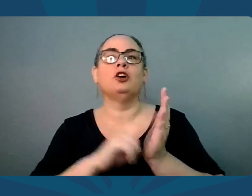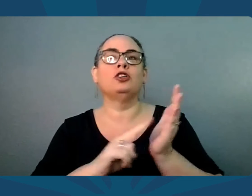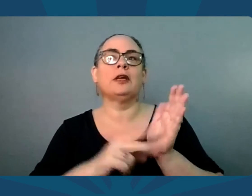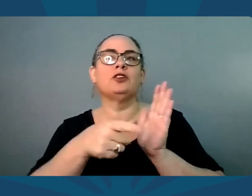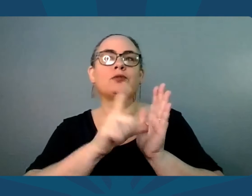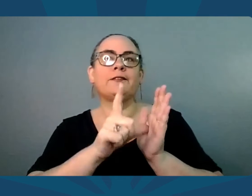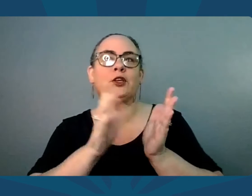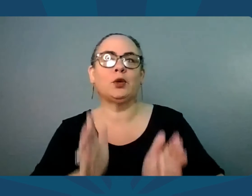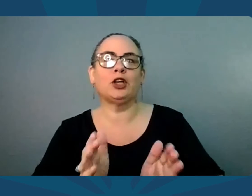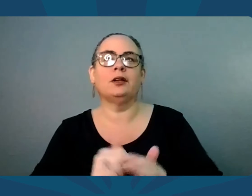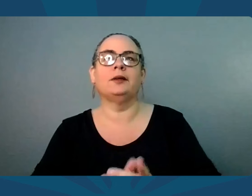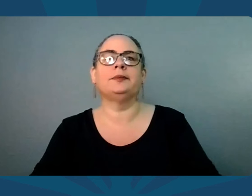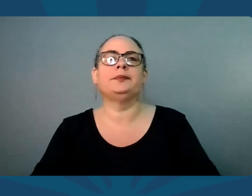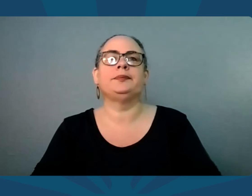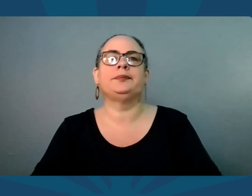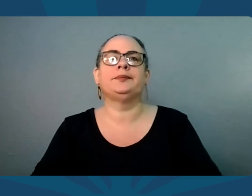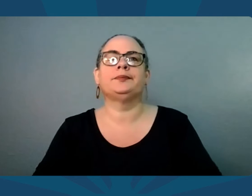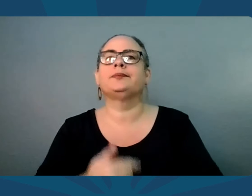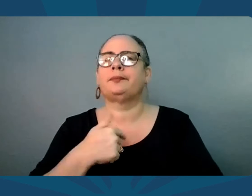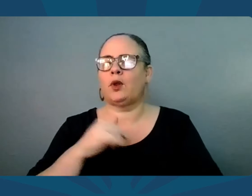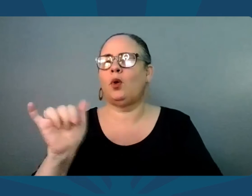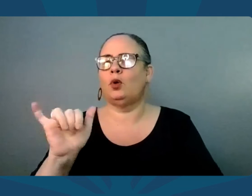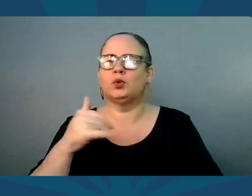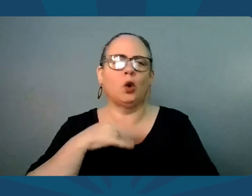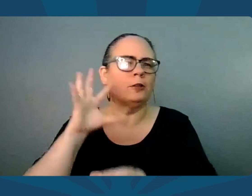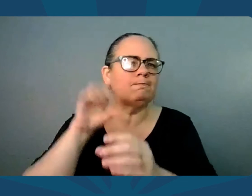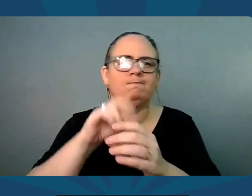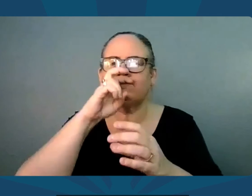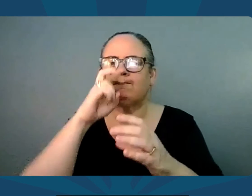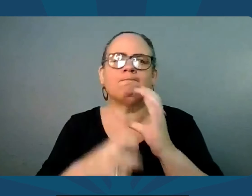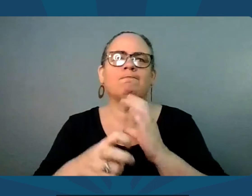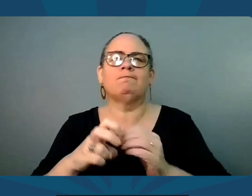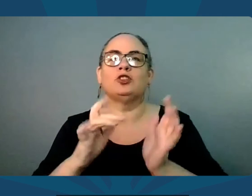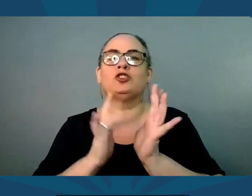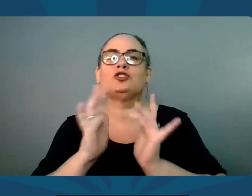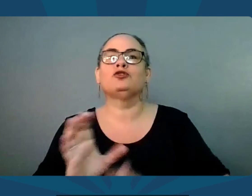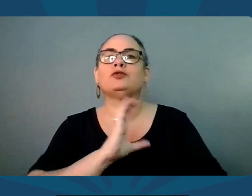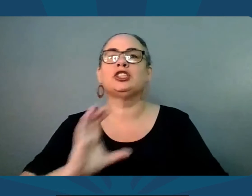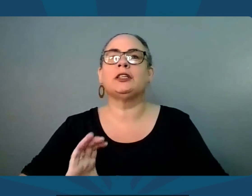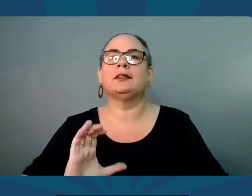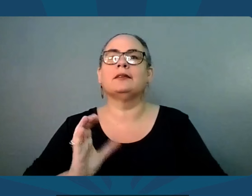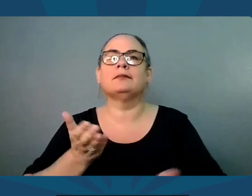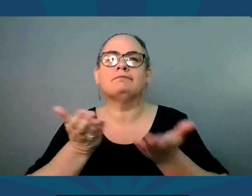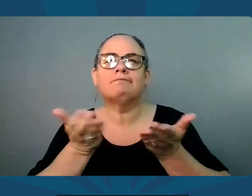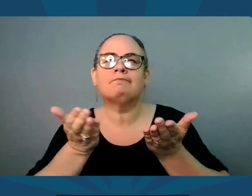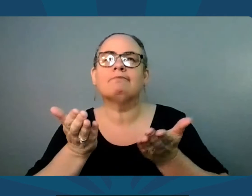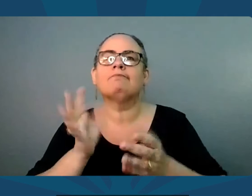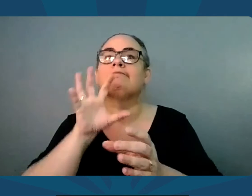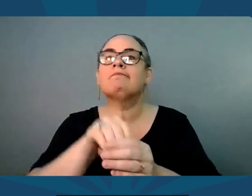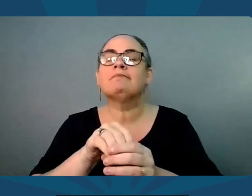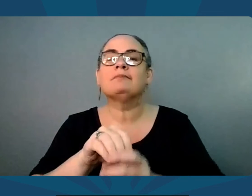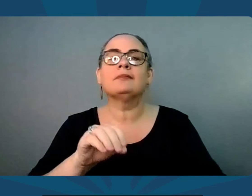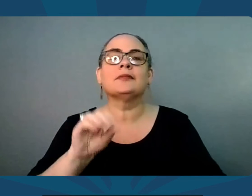project manager, and contract reviewer. I was also deeply involved in Christian